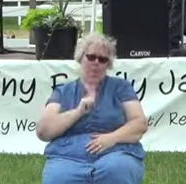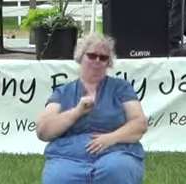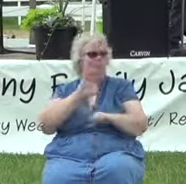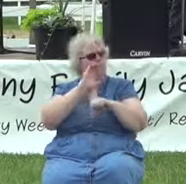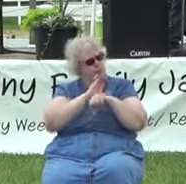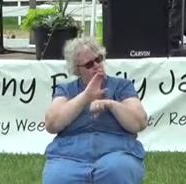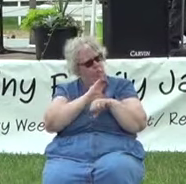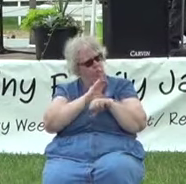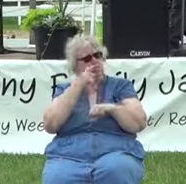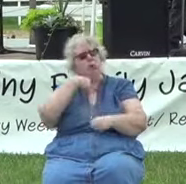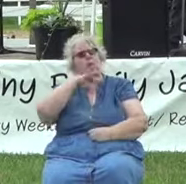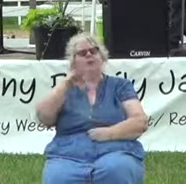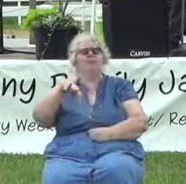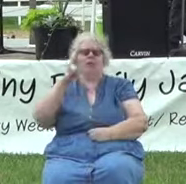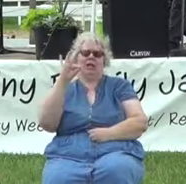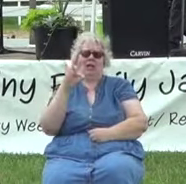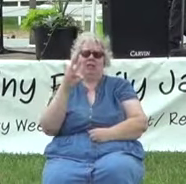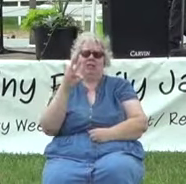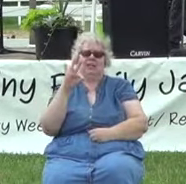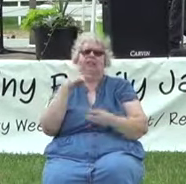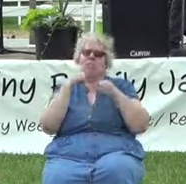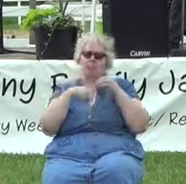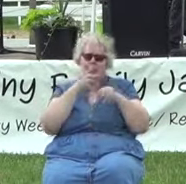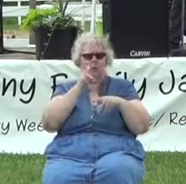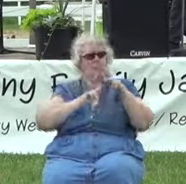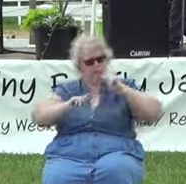Church, we find out, is the people.